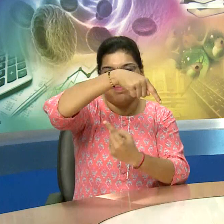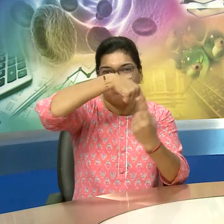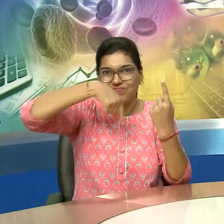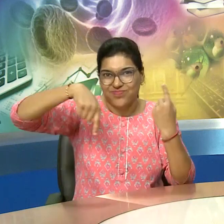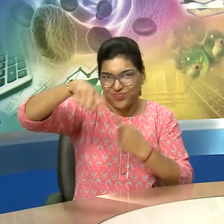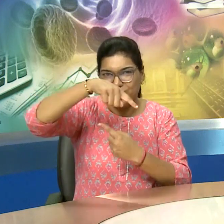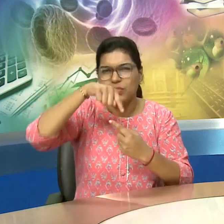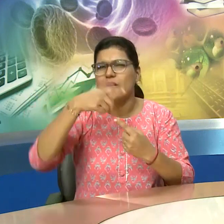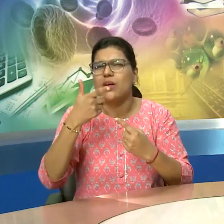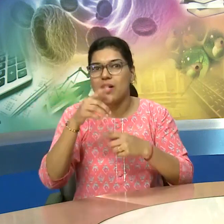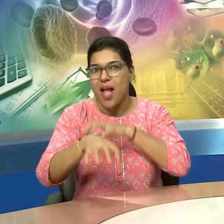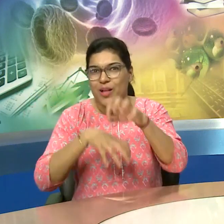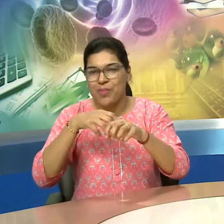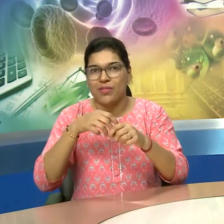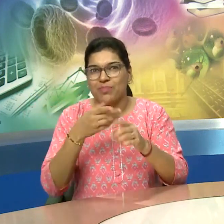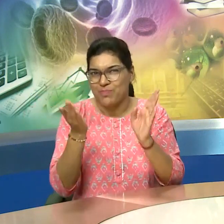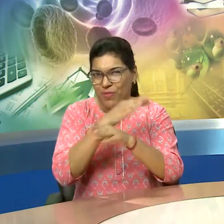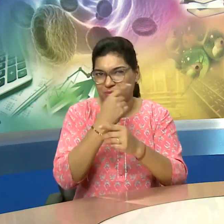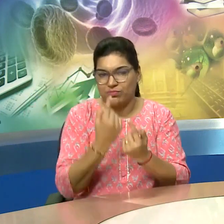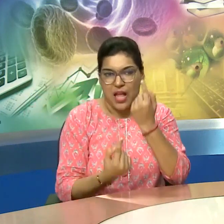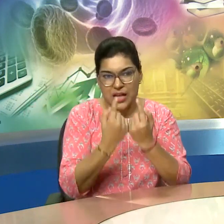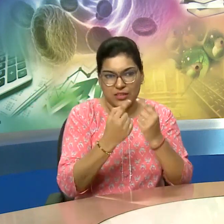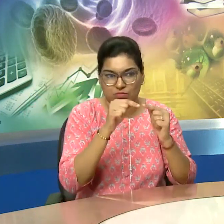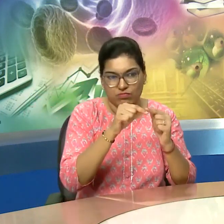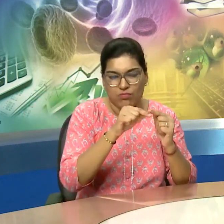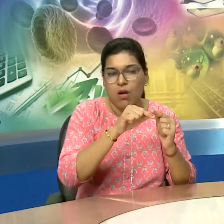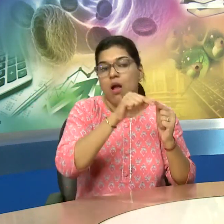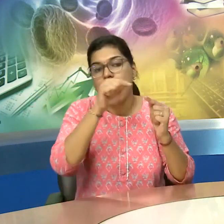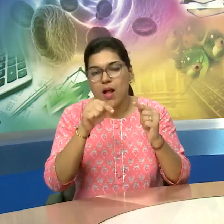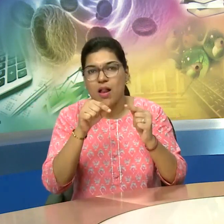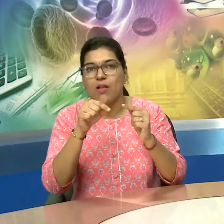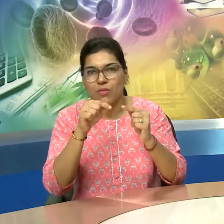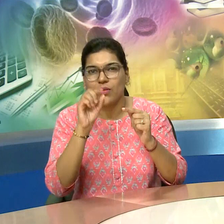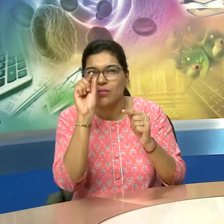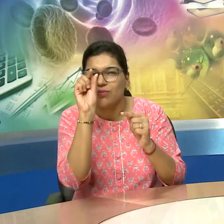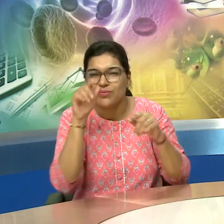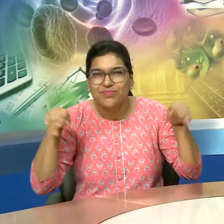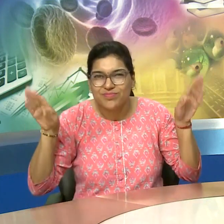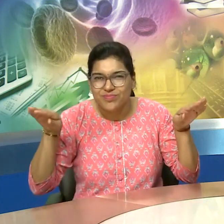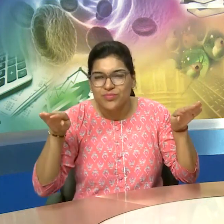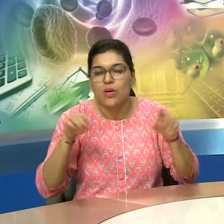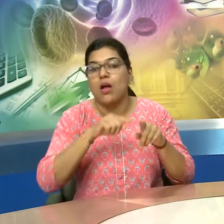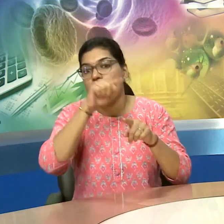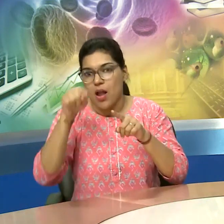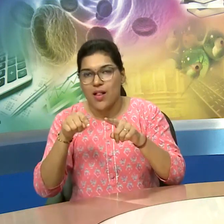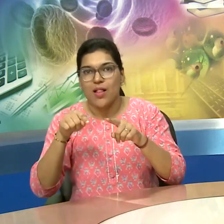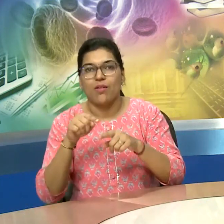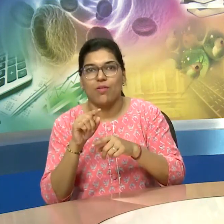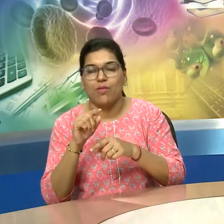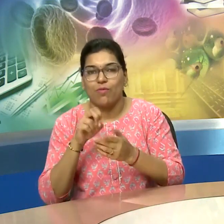Also, the destruction of ecosystem. We understood this word ecosystem in our vocabulary.